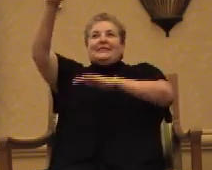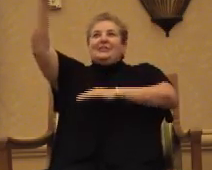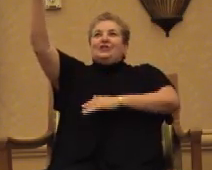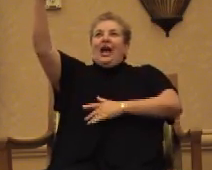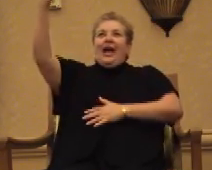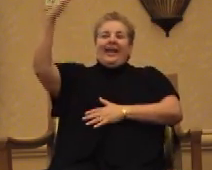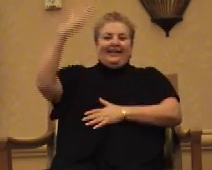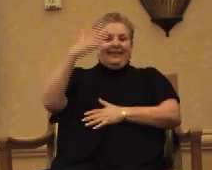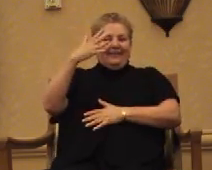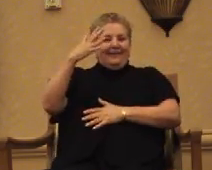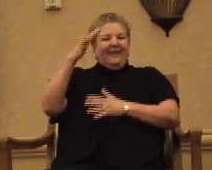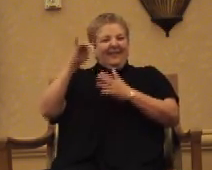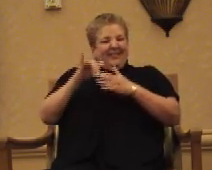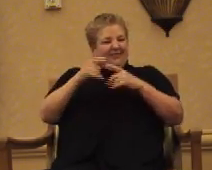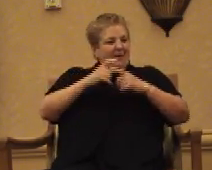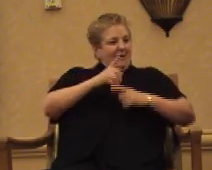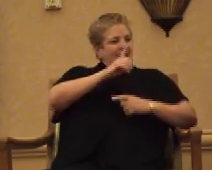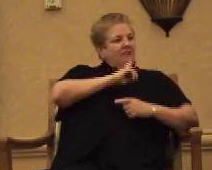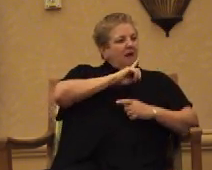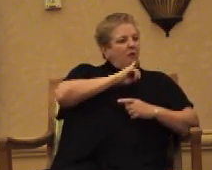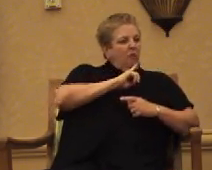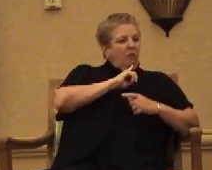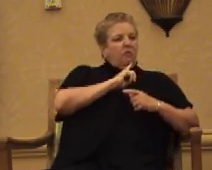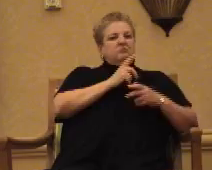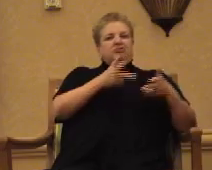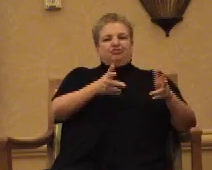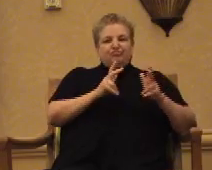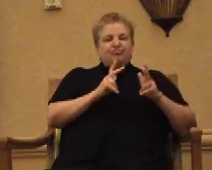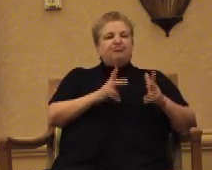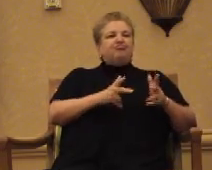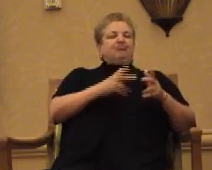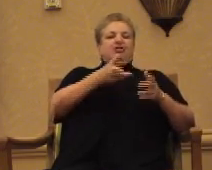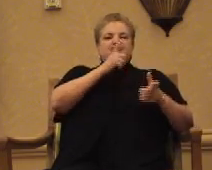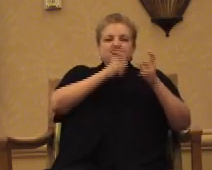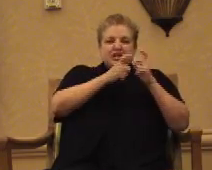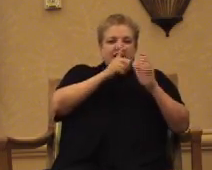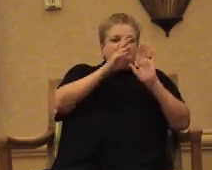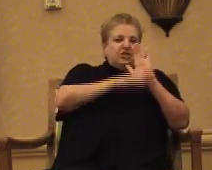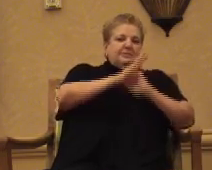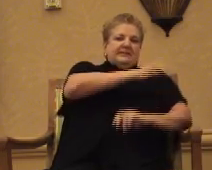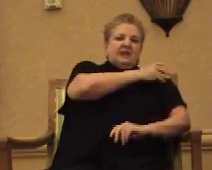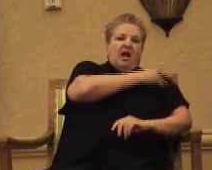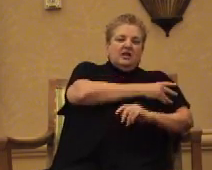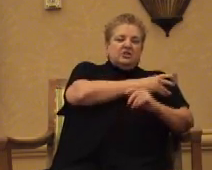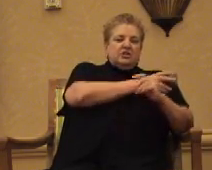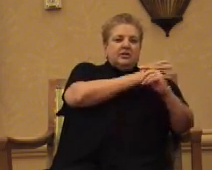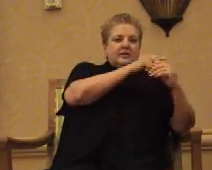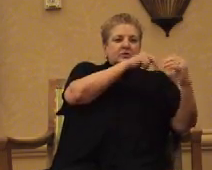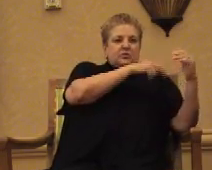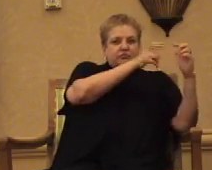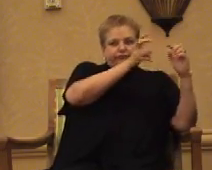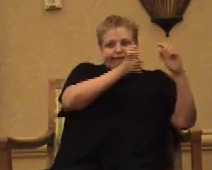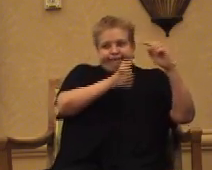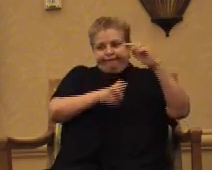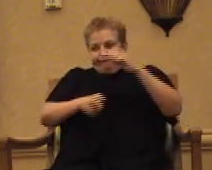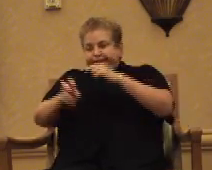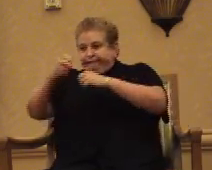alone in a yellow rocking chair drinking cheap scotch to a journey in a world filled with love and